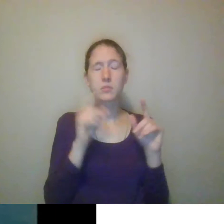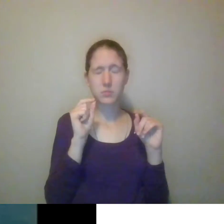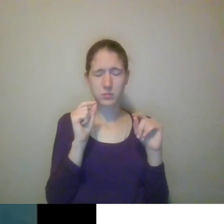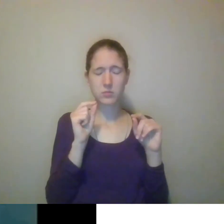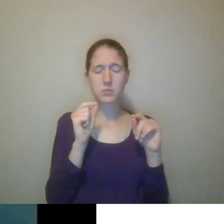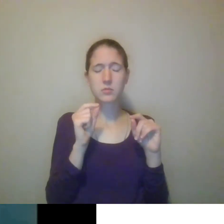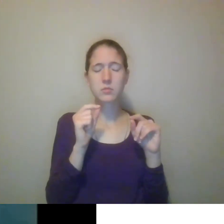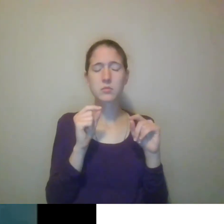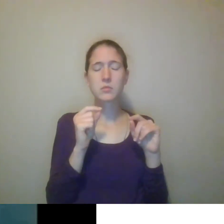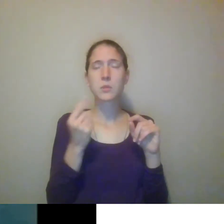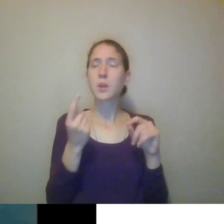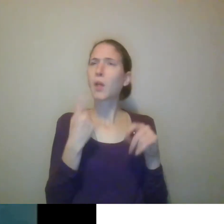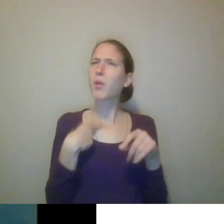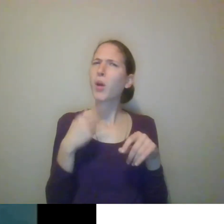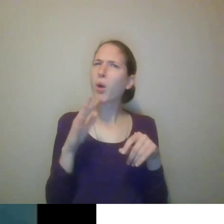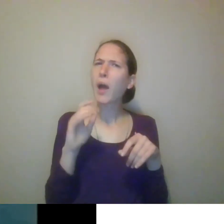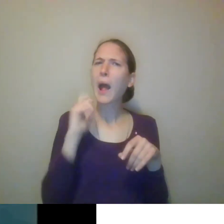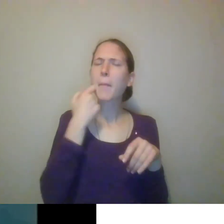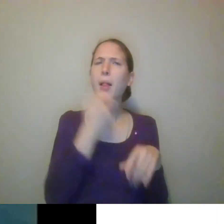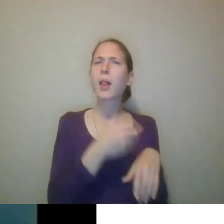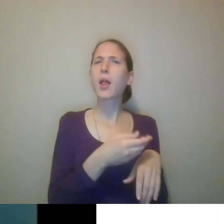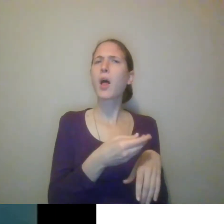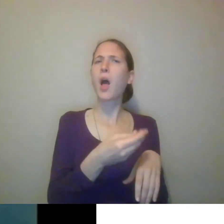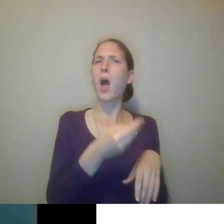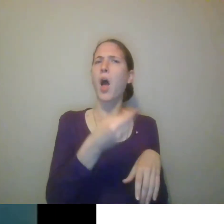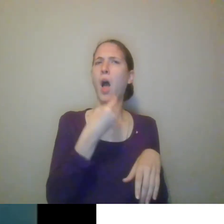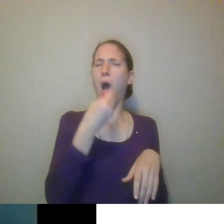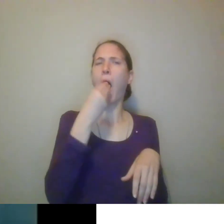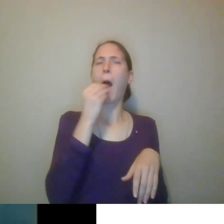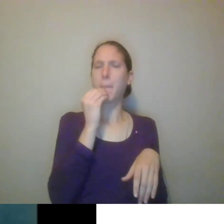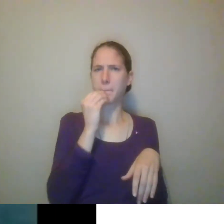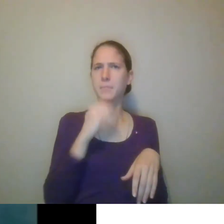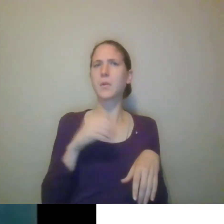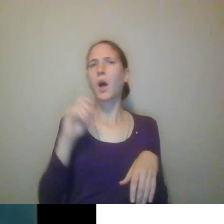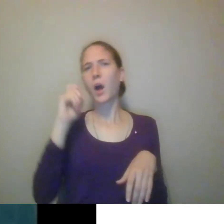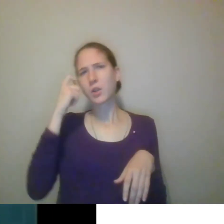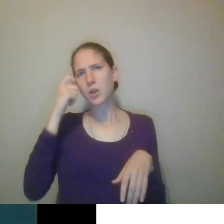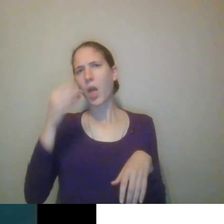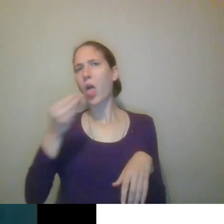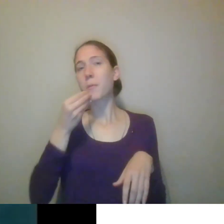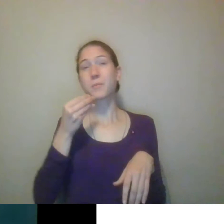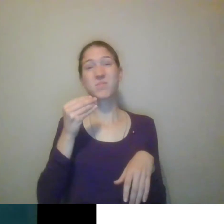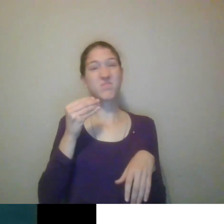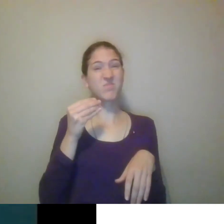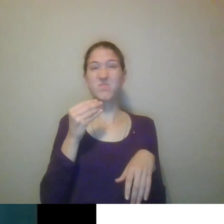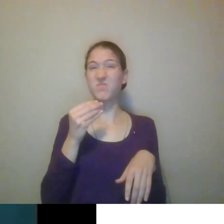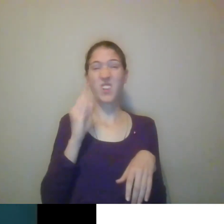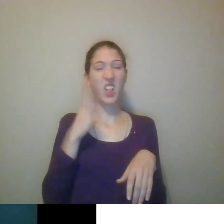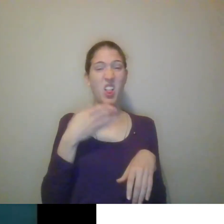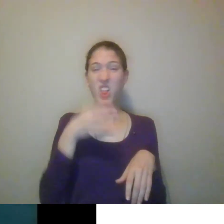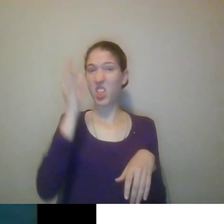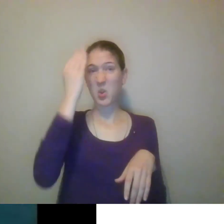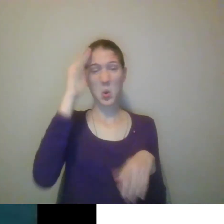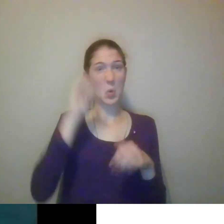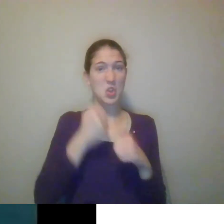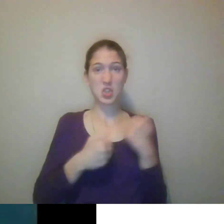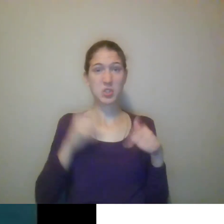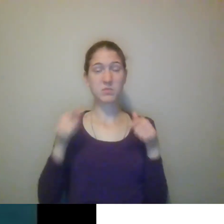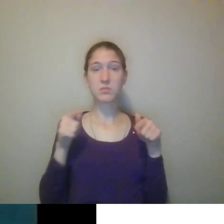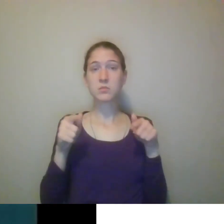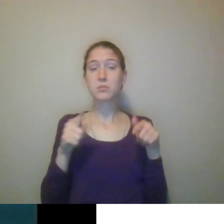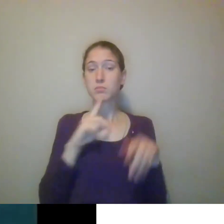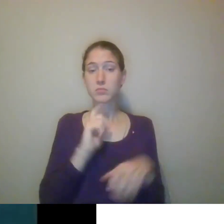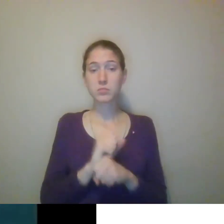And then close your eyes and have somebody give you the apple and have somebody give you the piece of onion. You won't be able to tell them apart. No, you